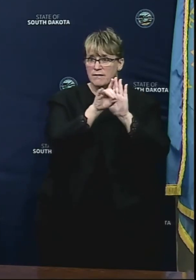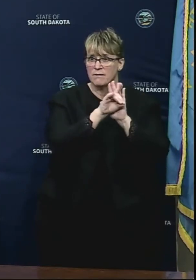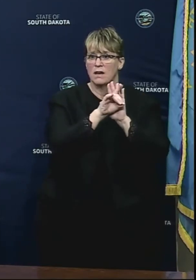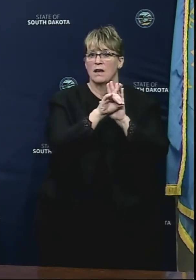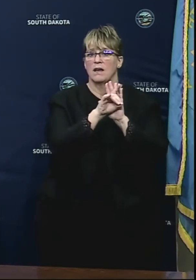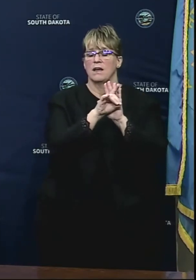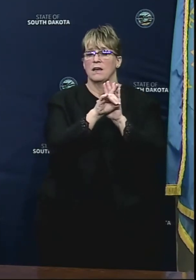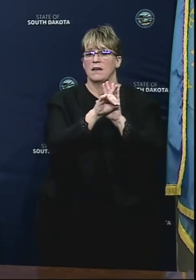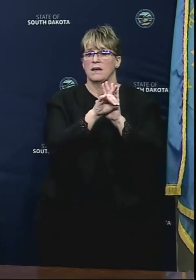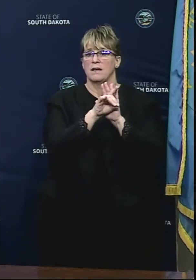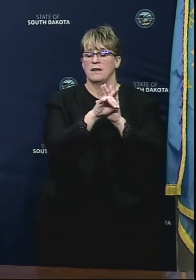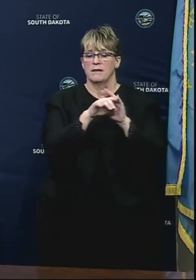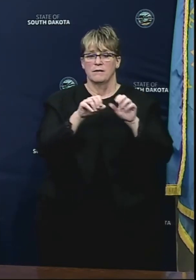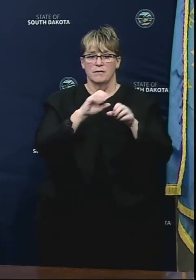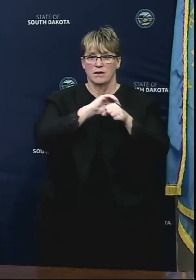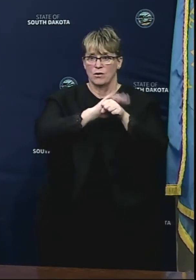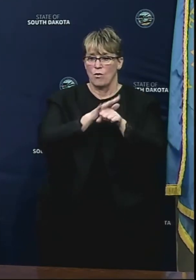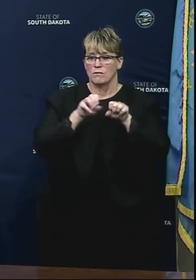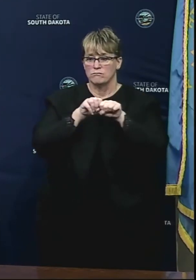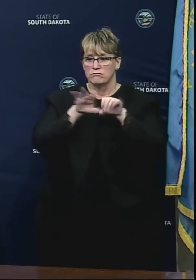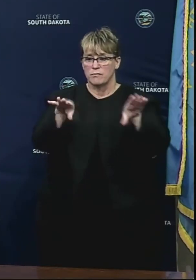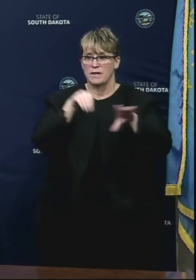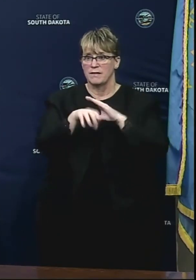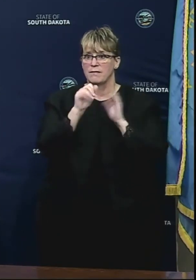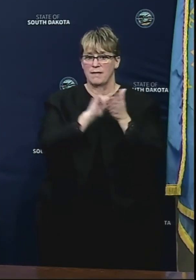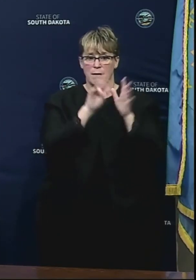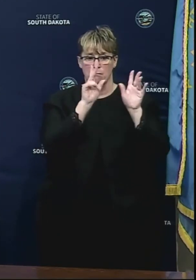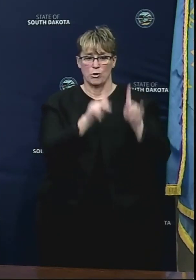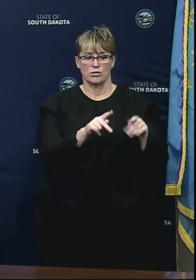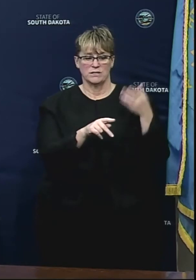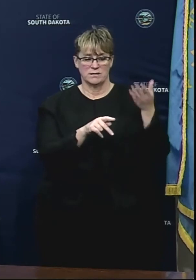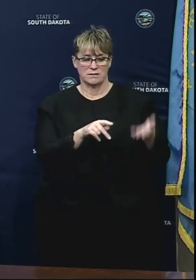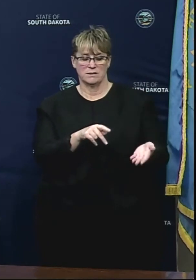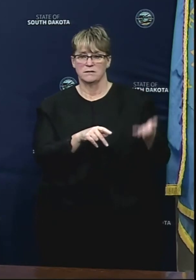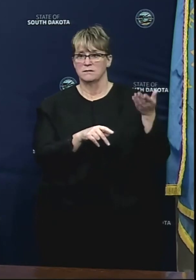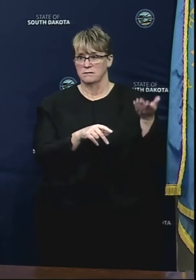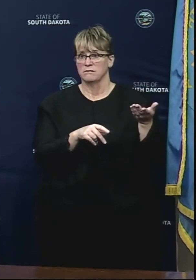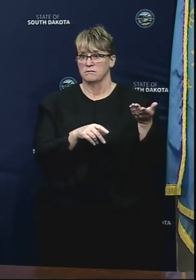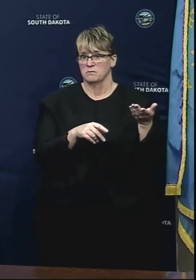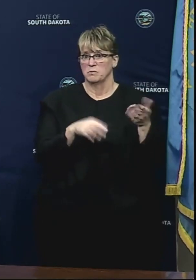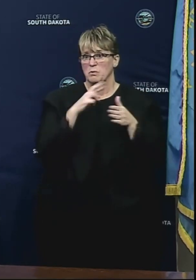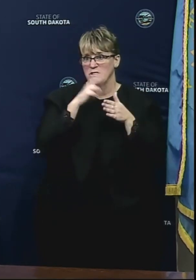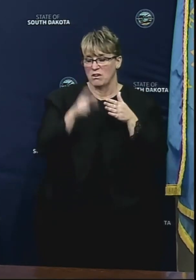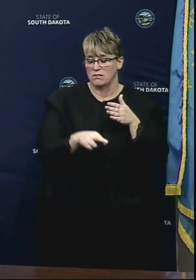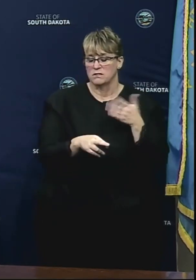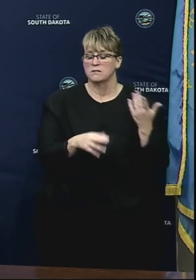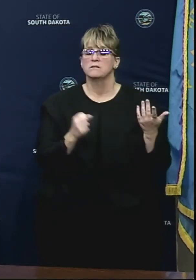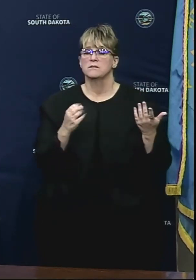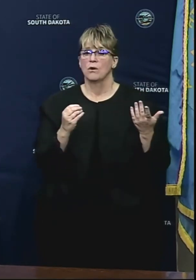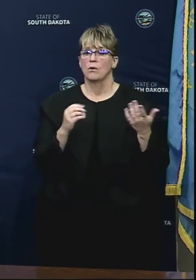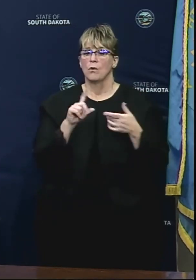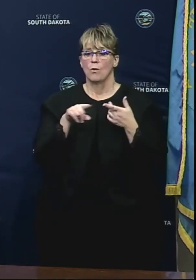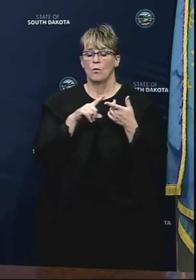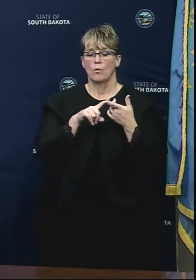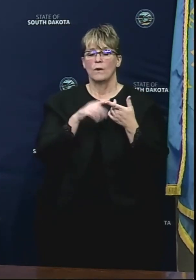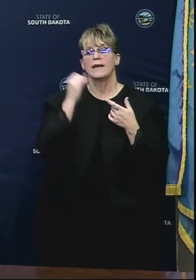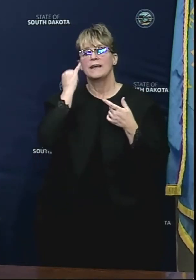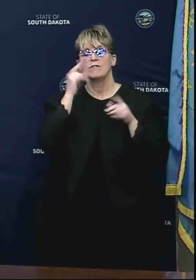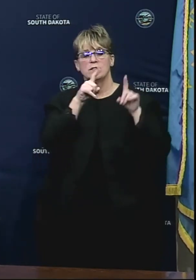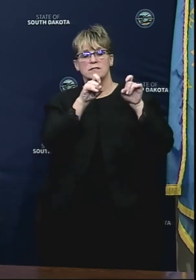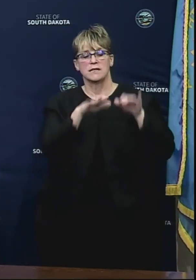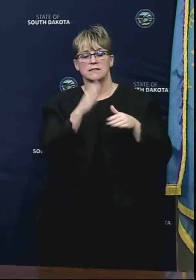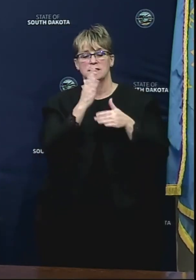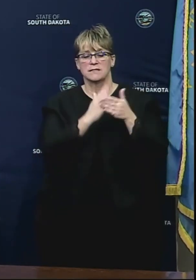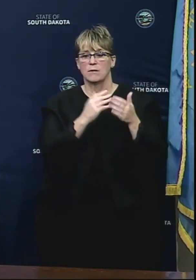identify the virus in that person's specimen. And so when you're testing somebody who doesn't